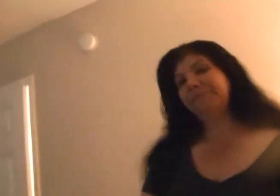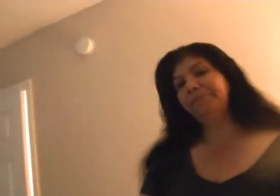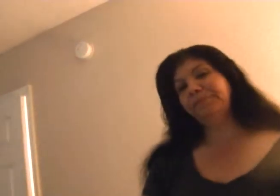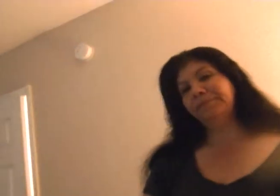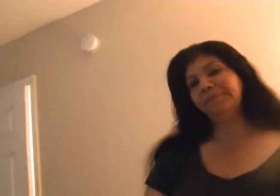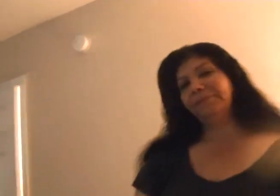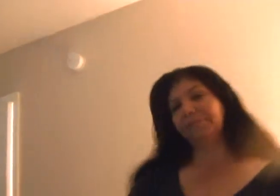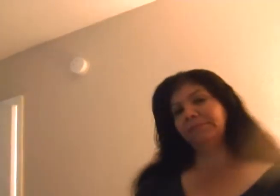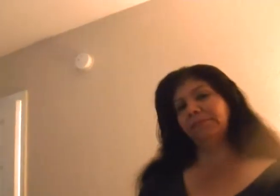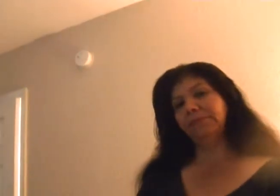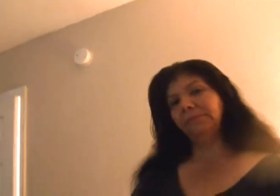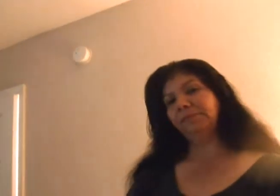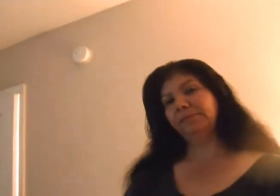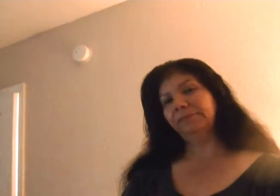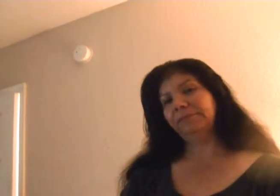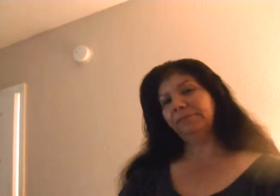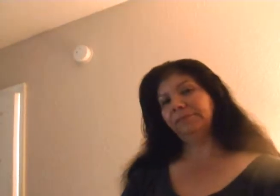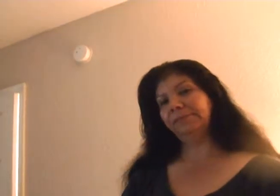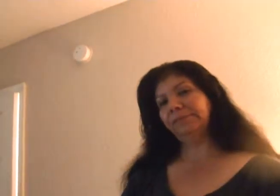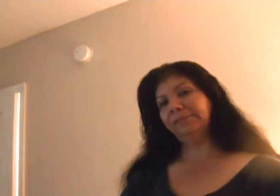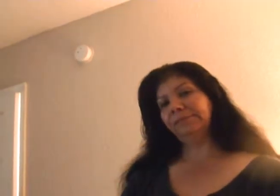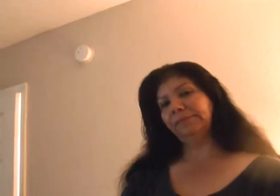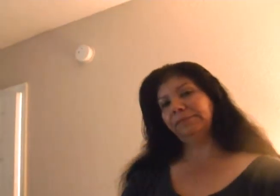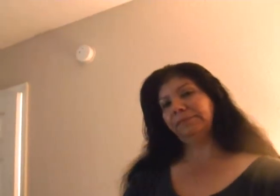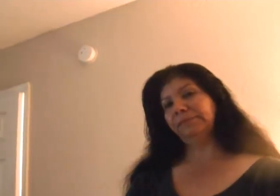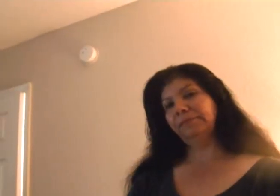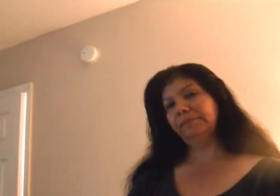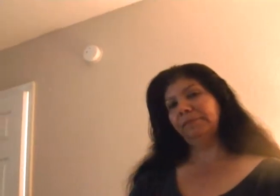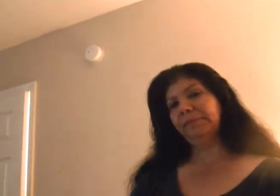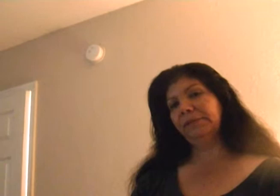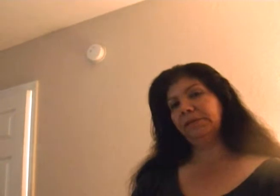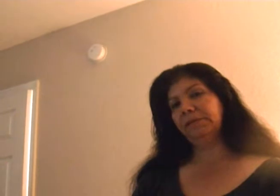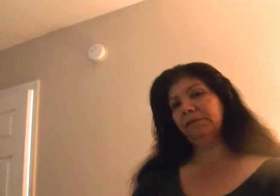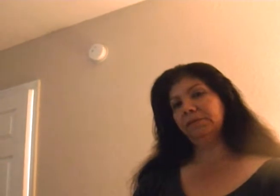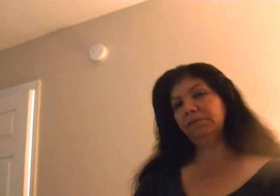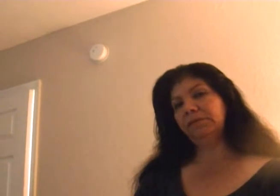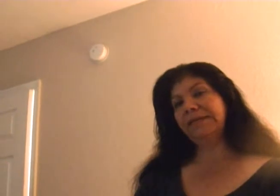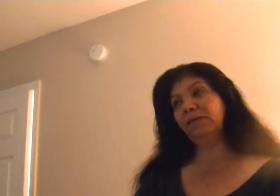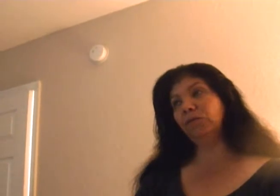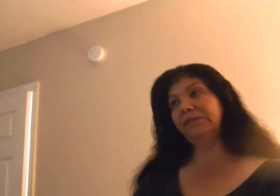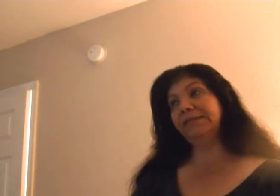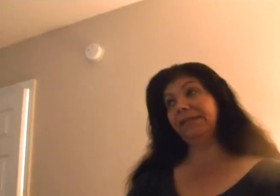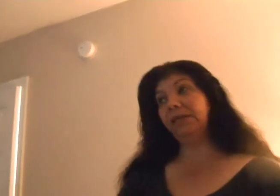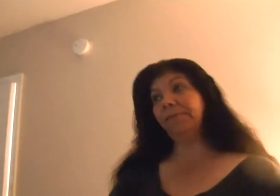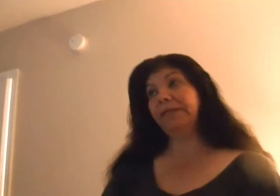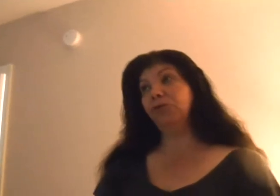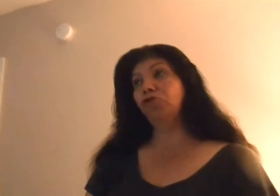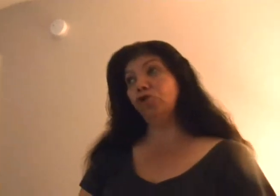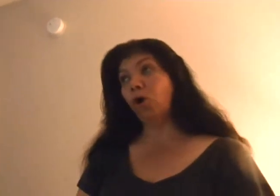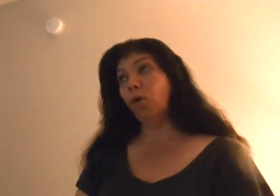is that a lot of people saw Jesus, but they didn't identify. They didn't really see him. They didn't know him.